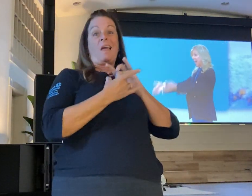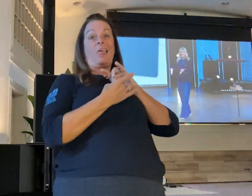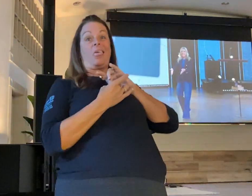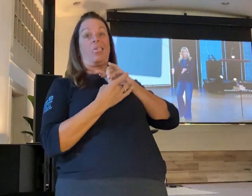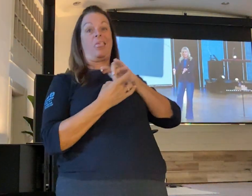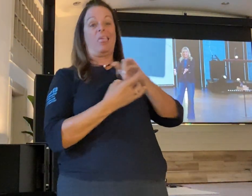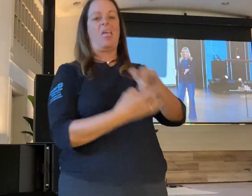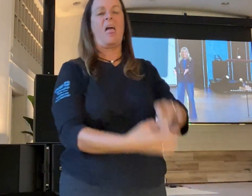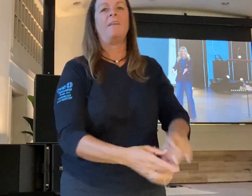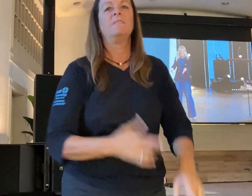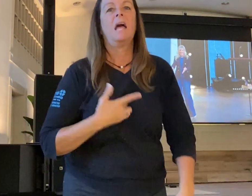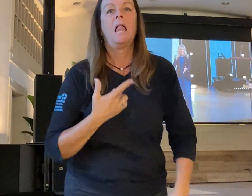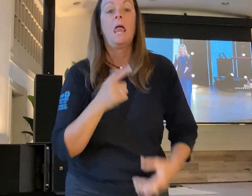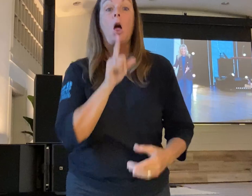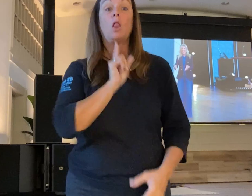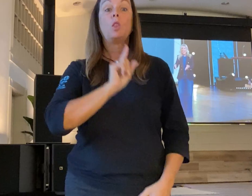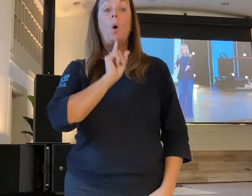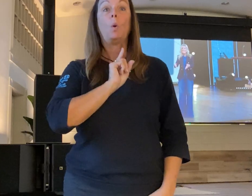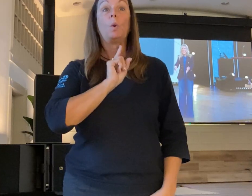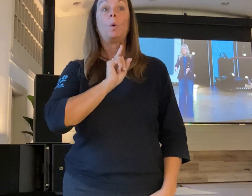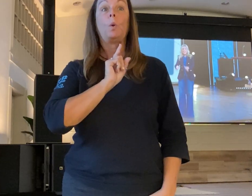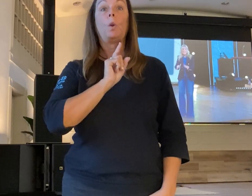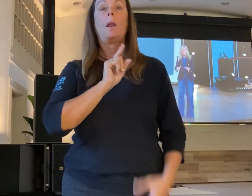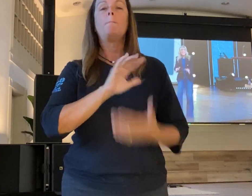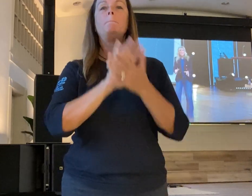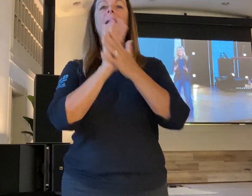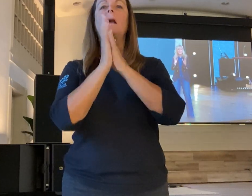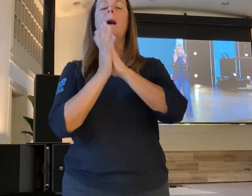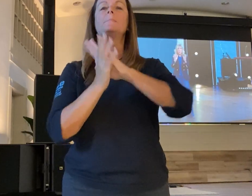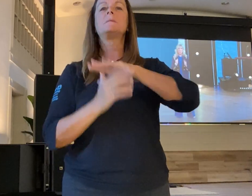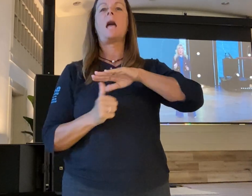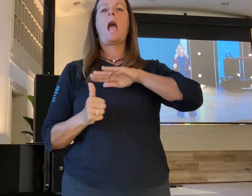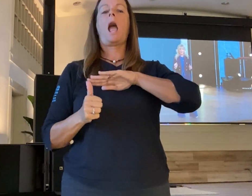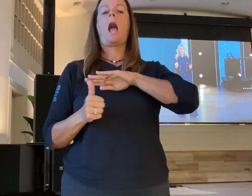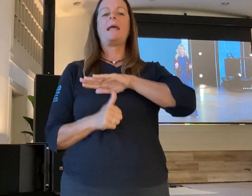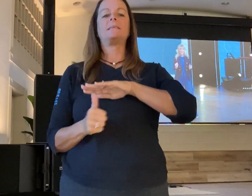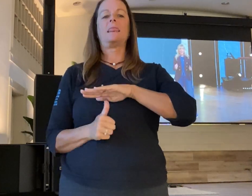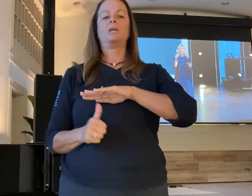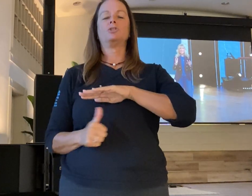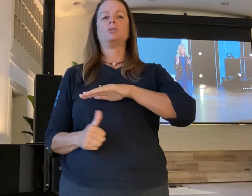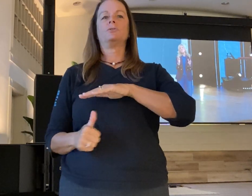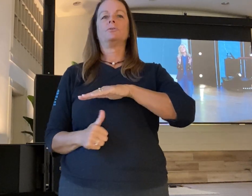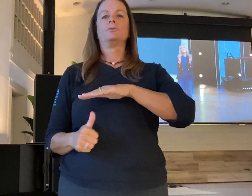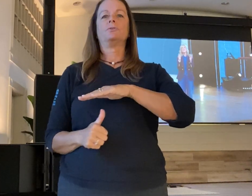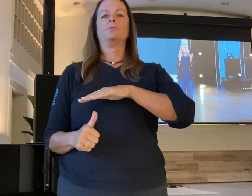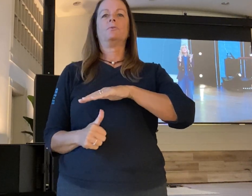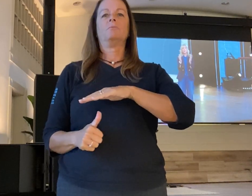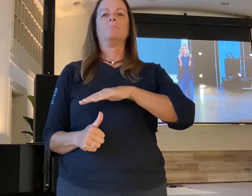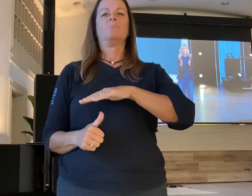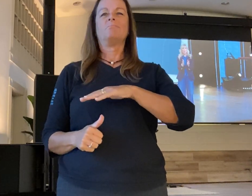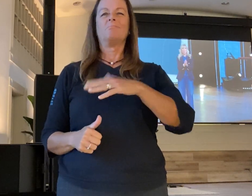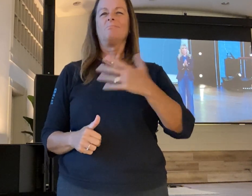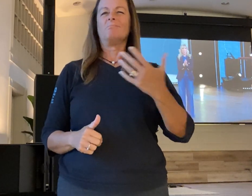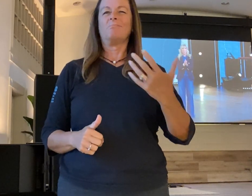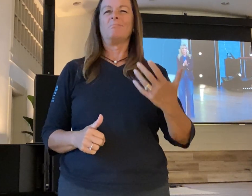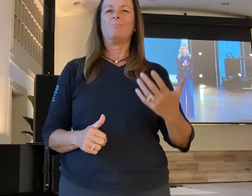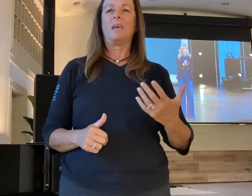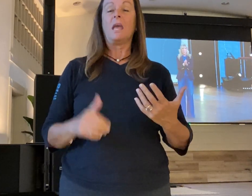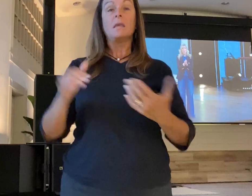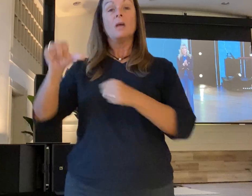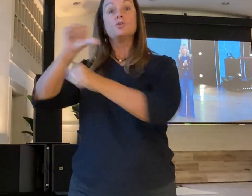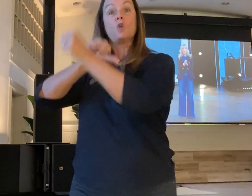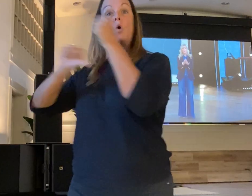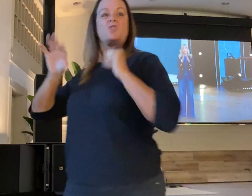us is to isolation. And isolation isn't just a social problem. Isolation is a spiritual